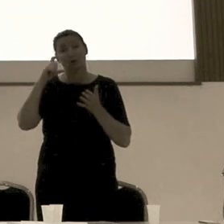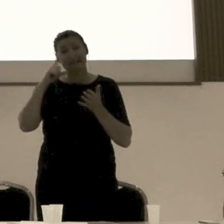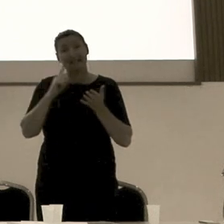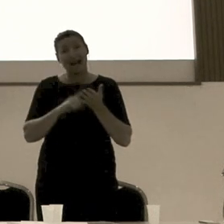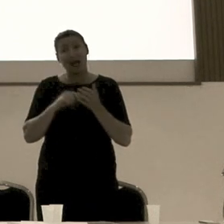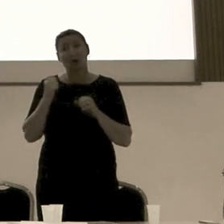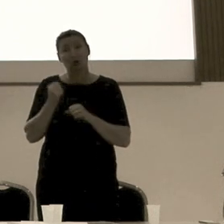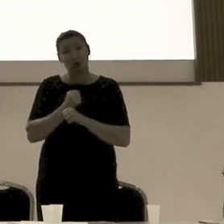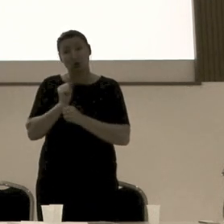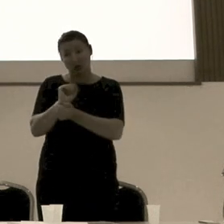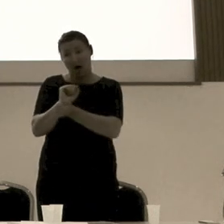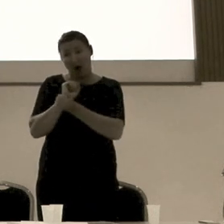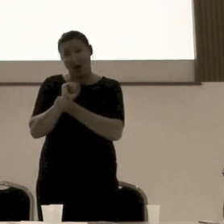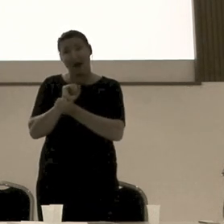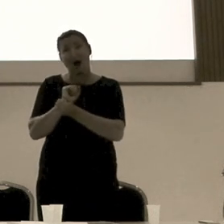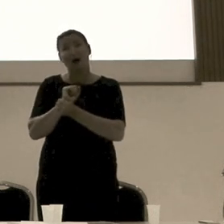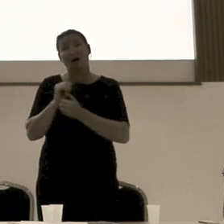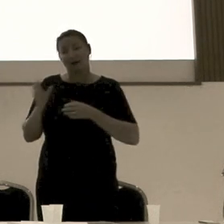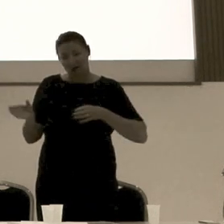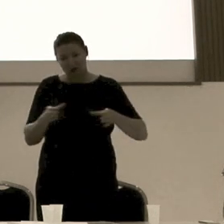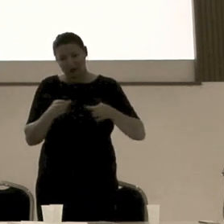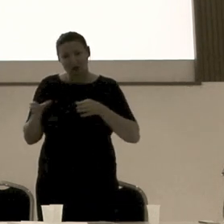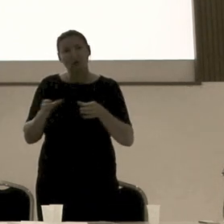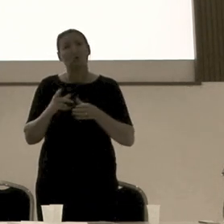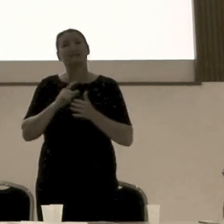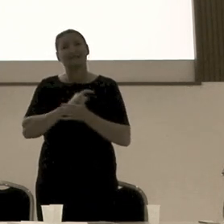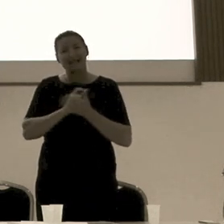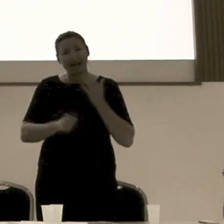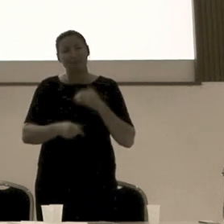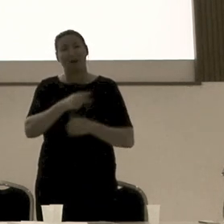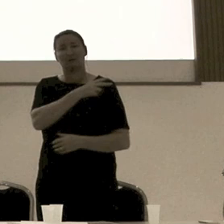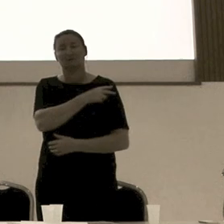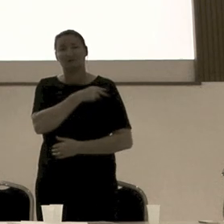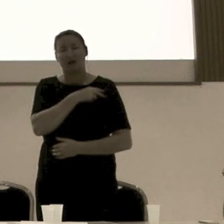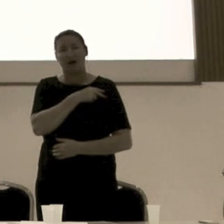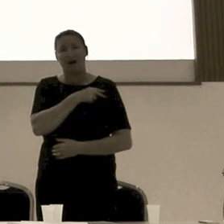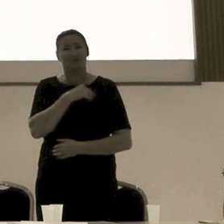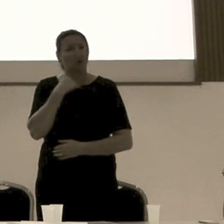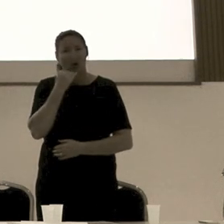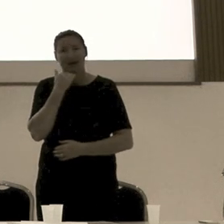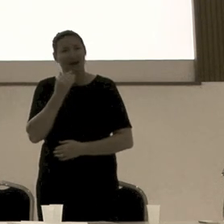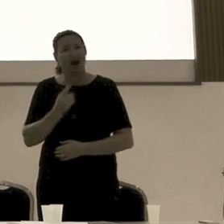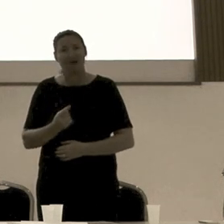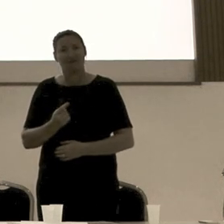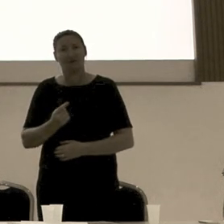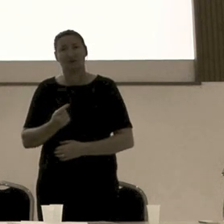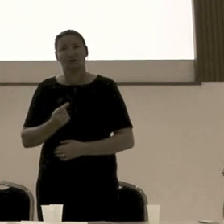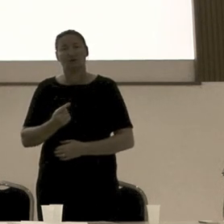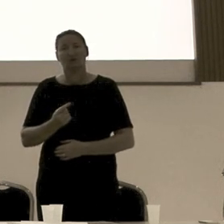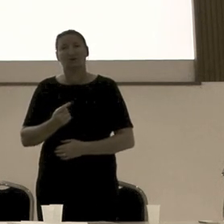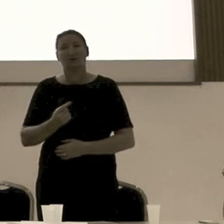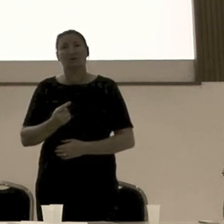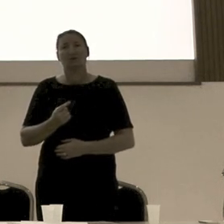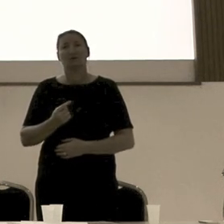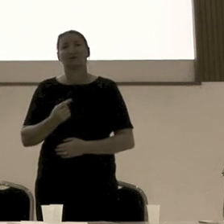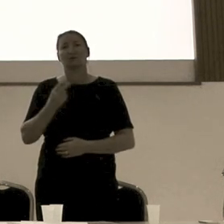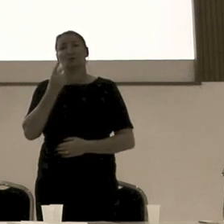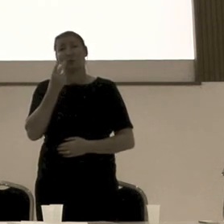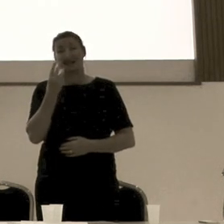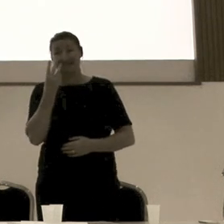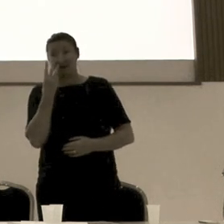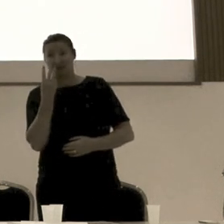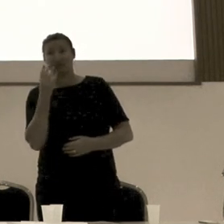year, 7% of UCL staff have declared disability, but 23% of the UK working age adults are